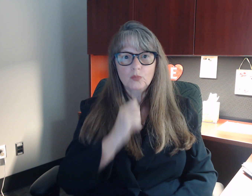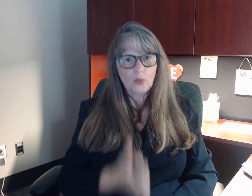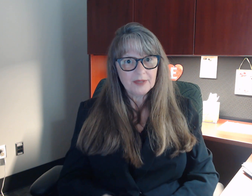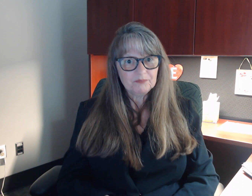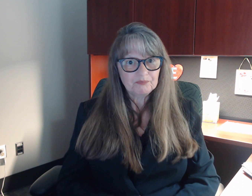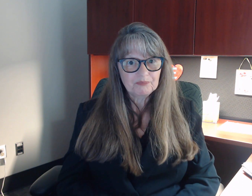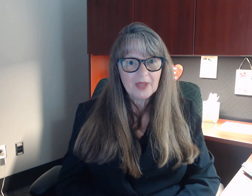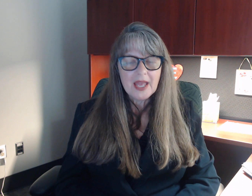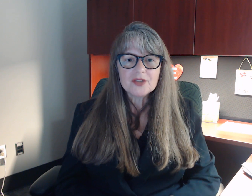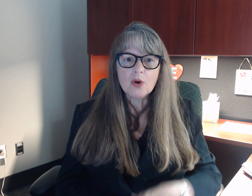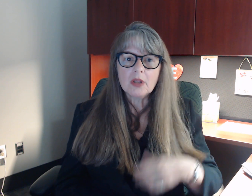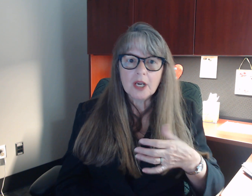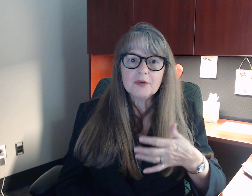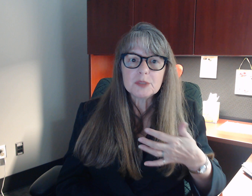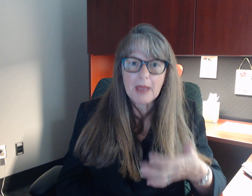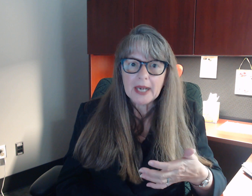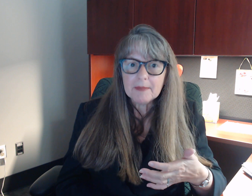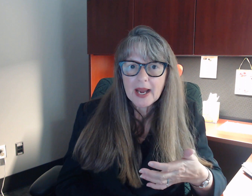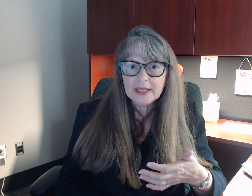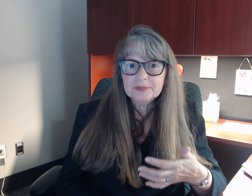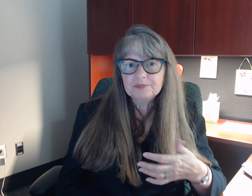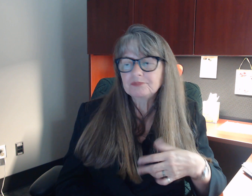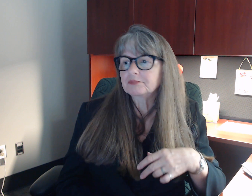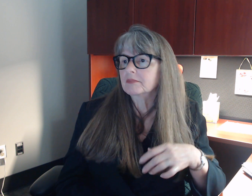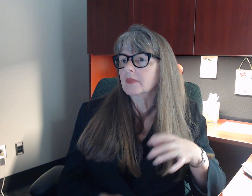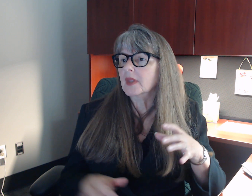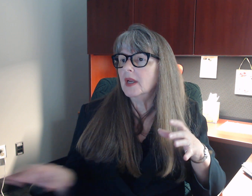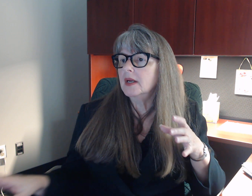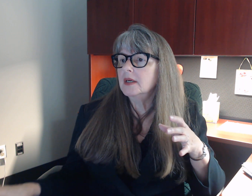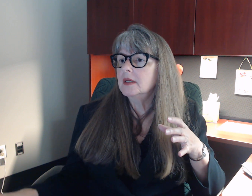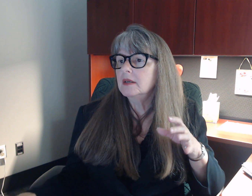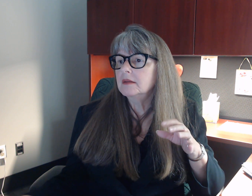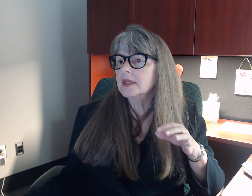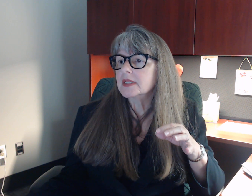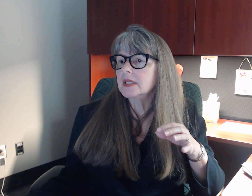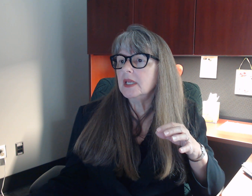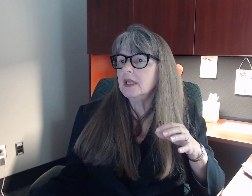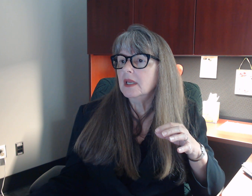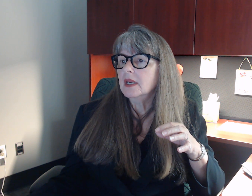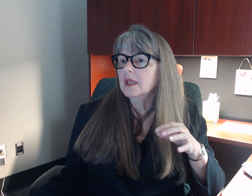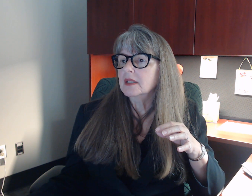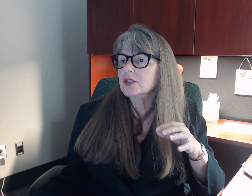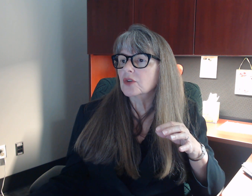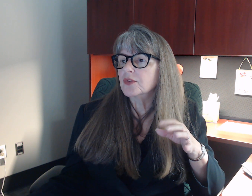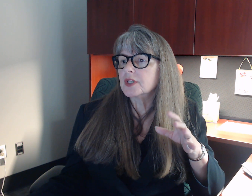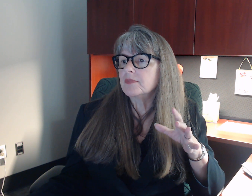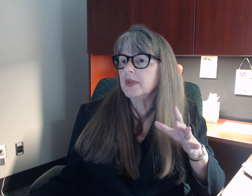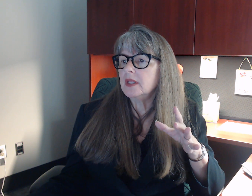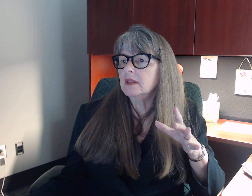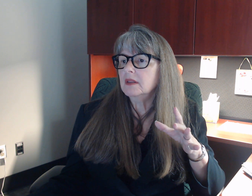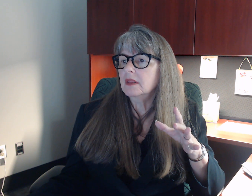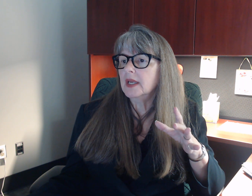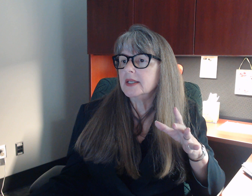right? So a lot of it's pantomime. Let's see. Let's look for something that's.